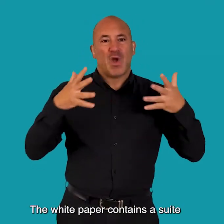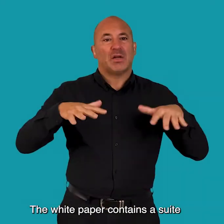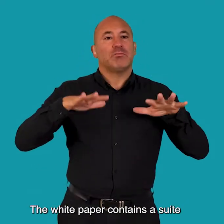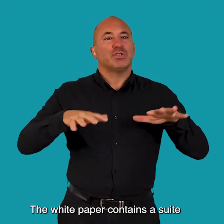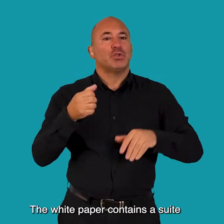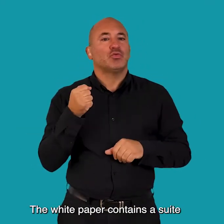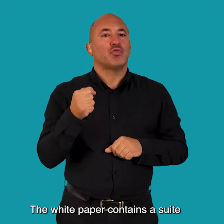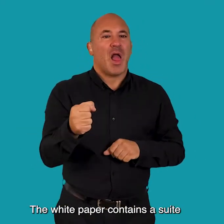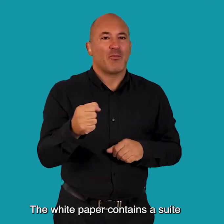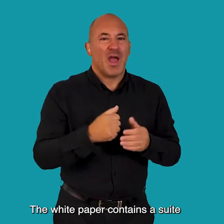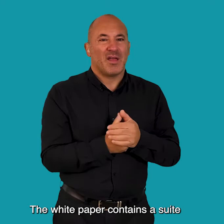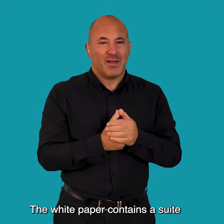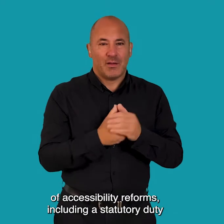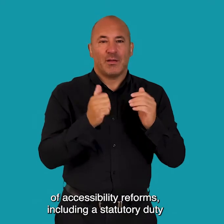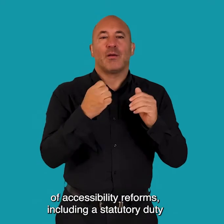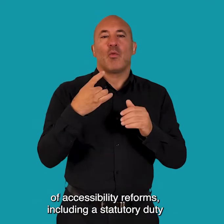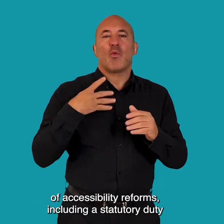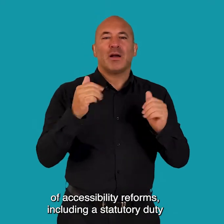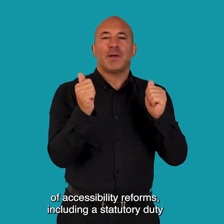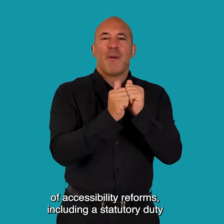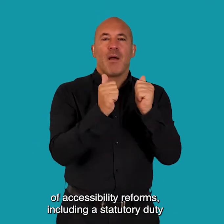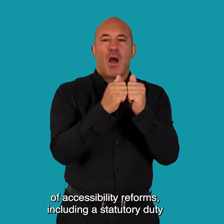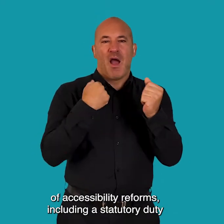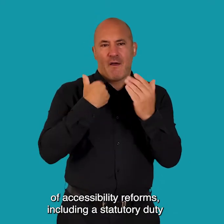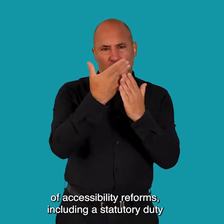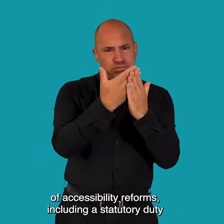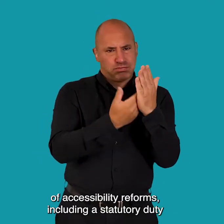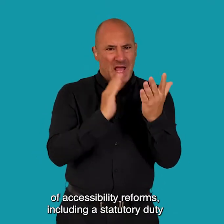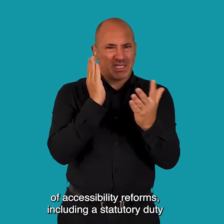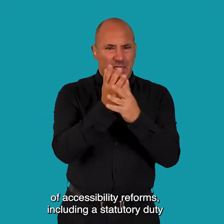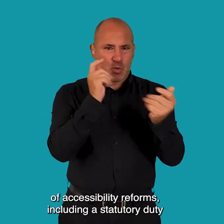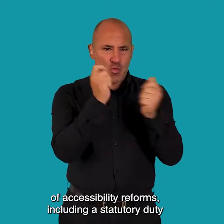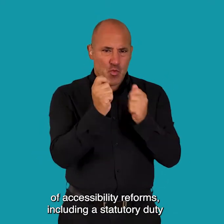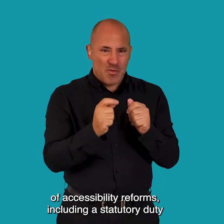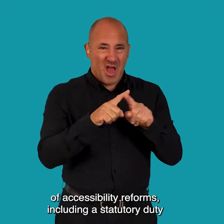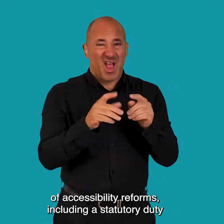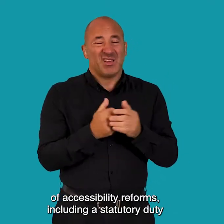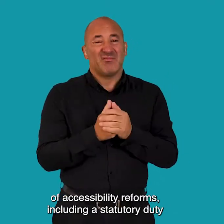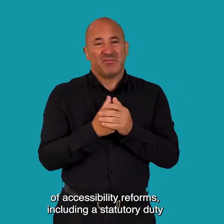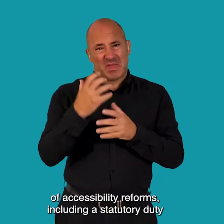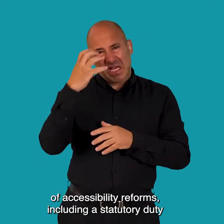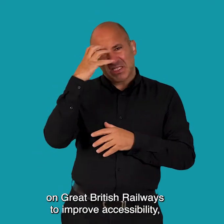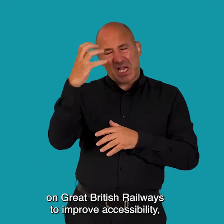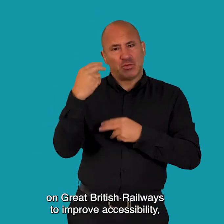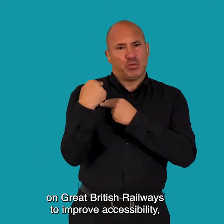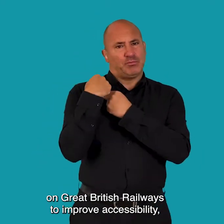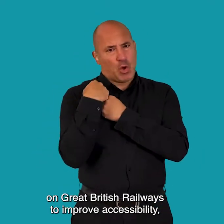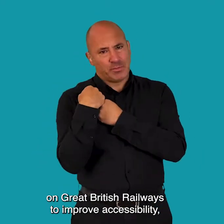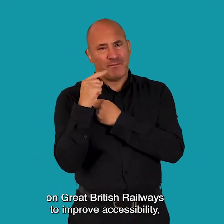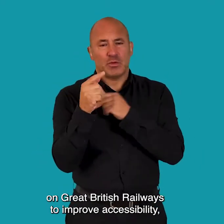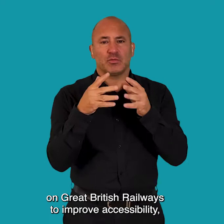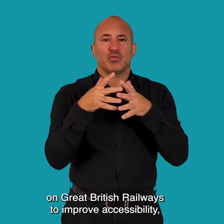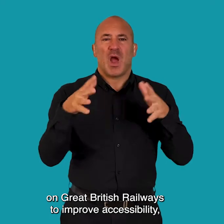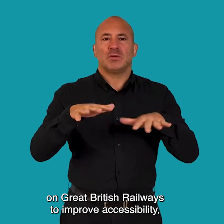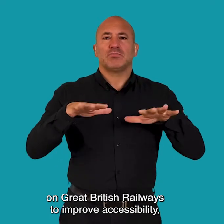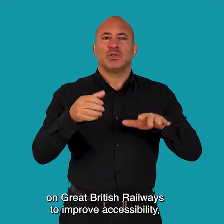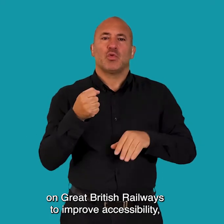White Paper contains a suite of accessibility reforms, including a statutory duty on Great British Railways to improve